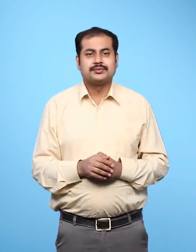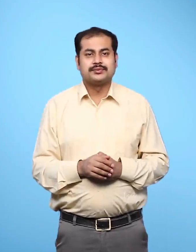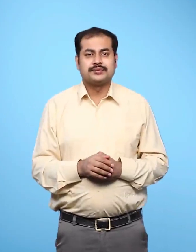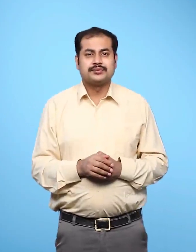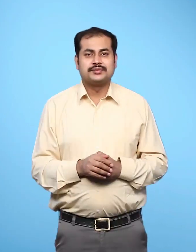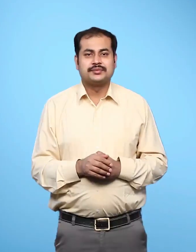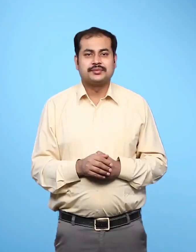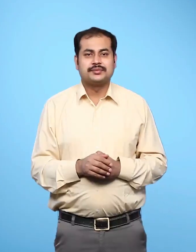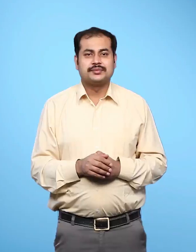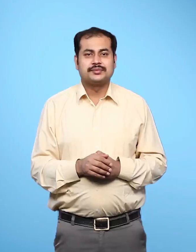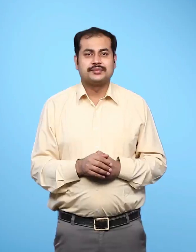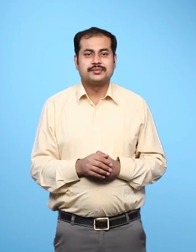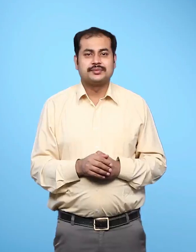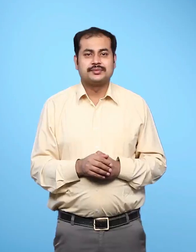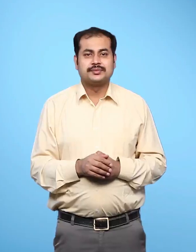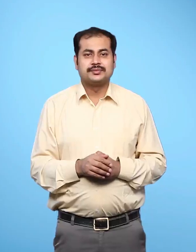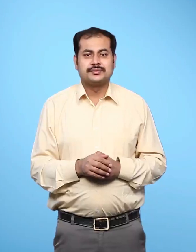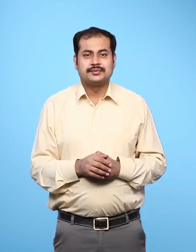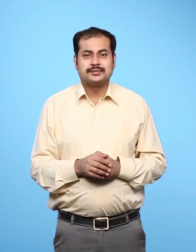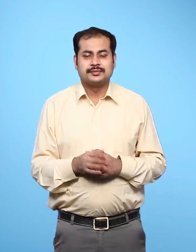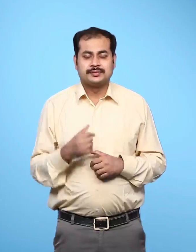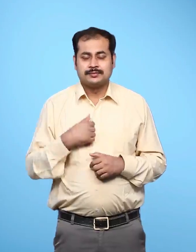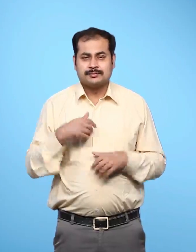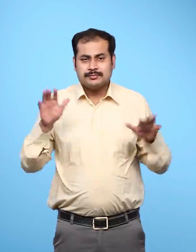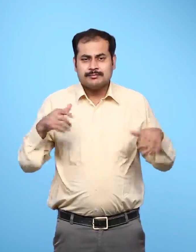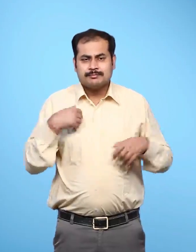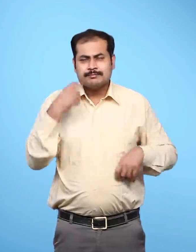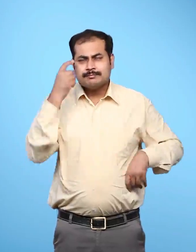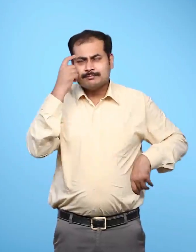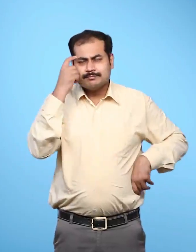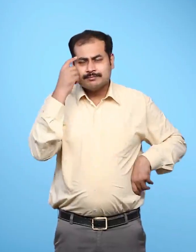Chirpy is I have an idea.